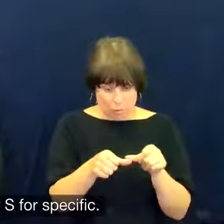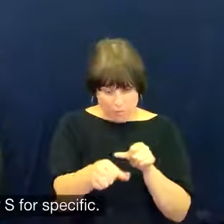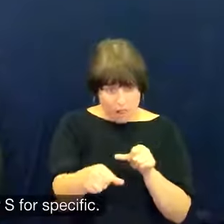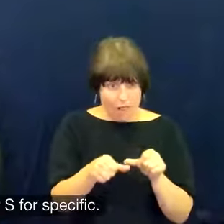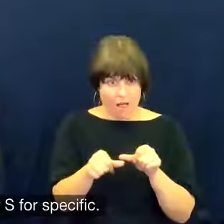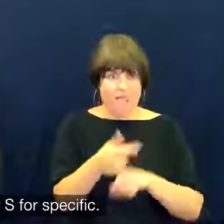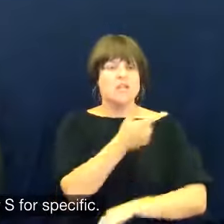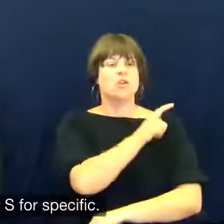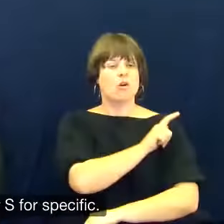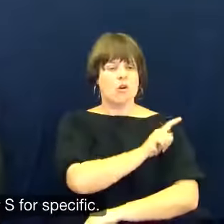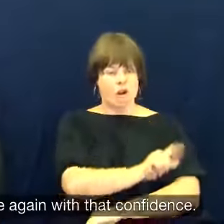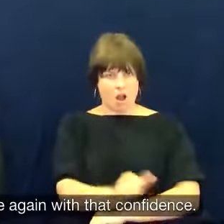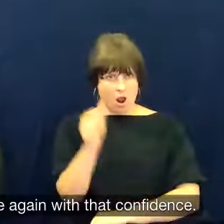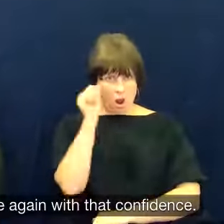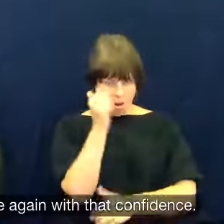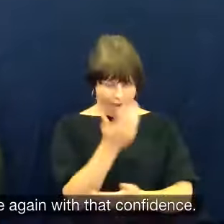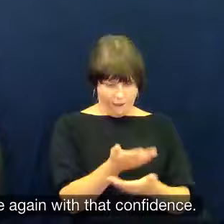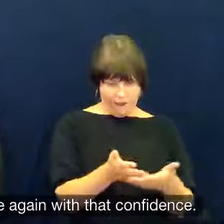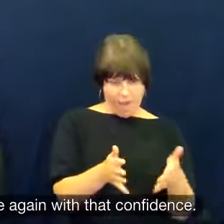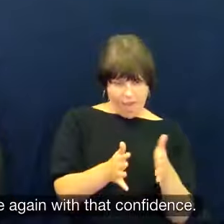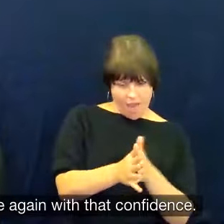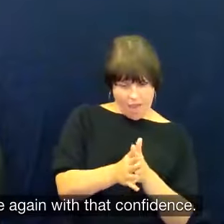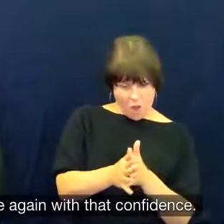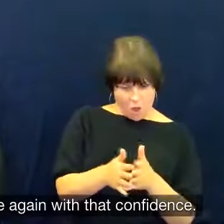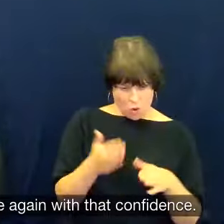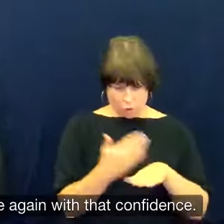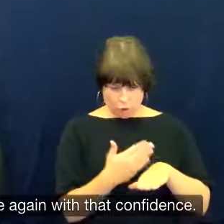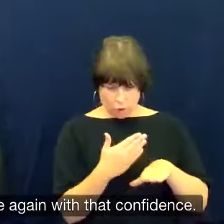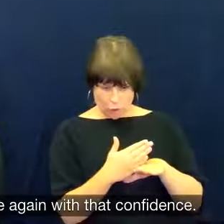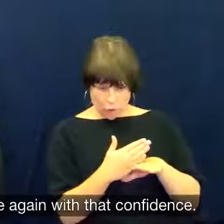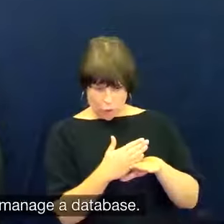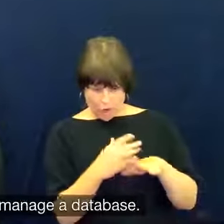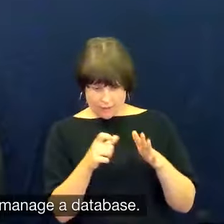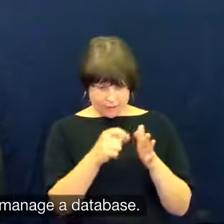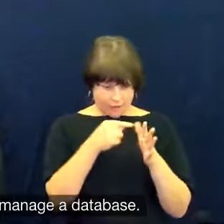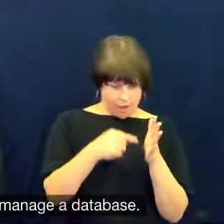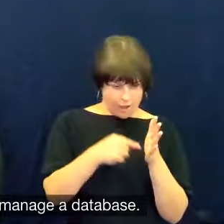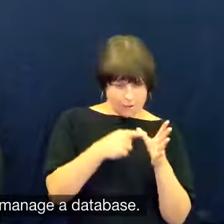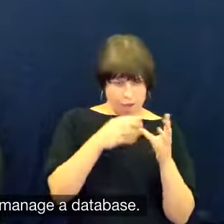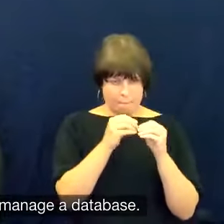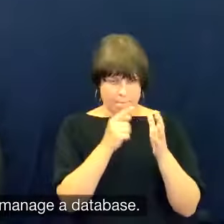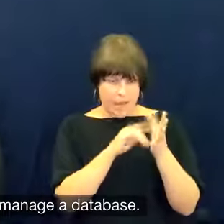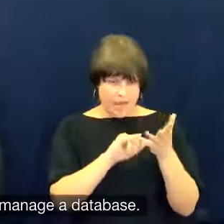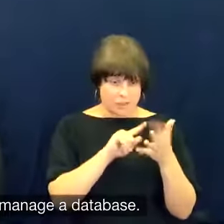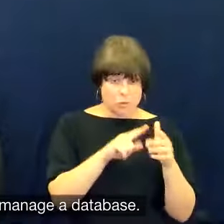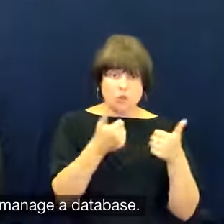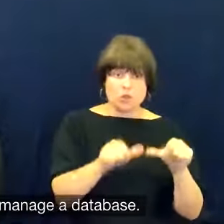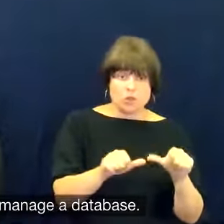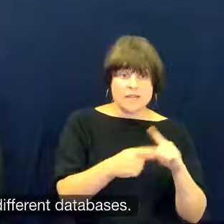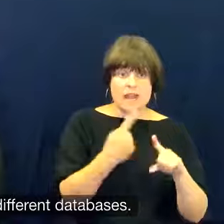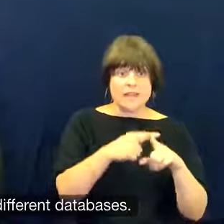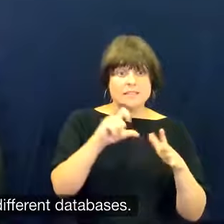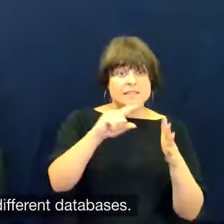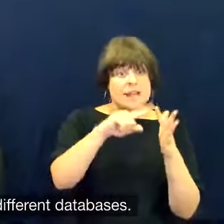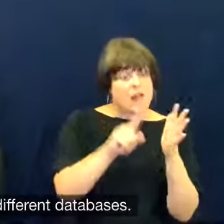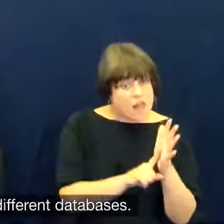that confidence, like knowing how to manage a database. I think there's lots of different databases. Would you have it on Excel, or would you